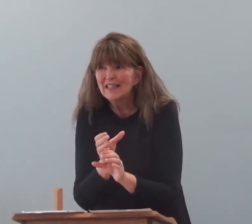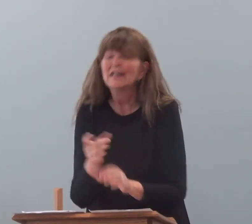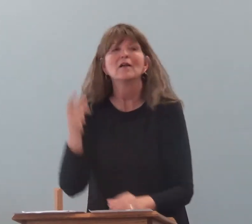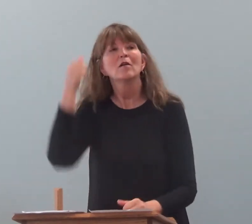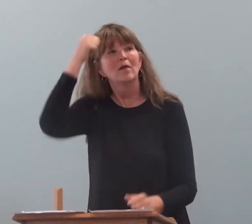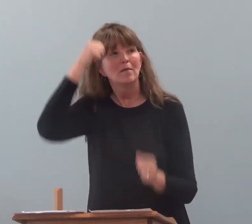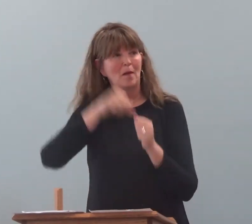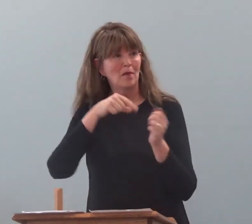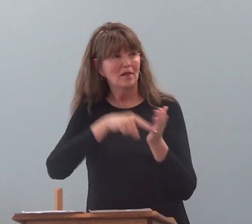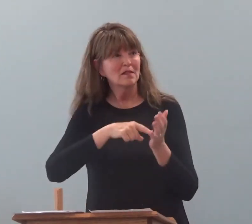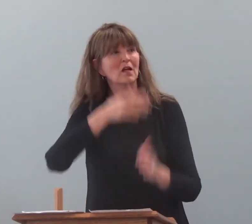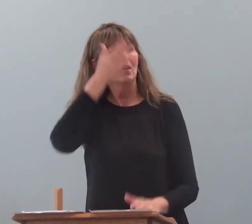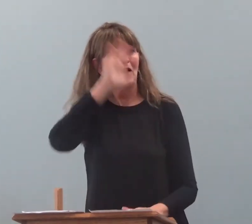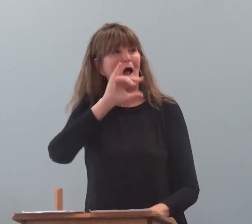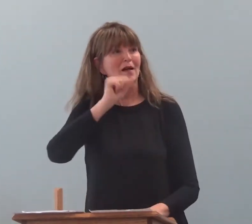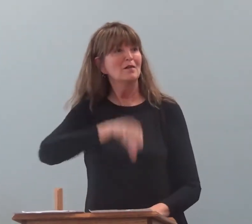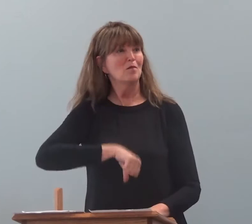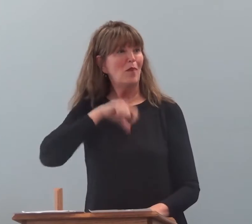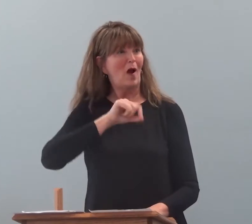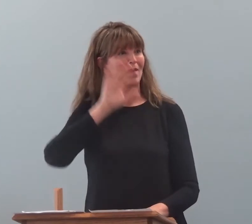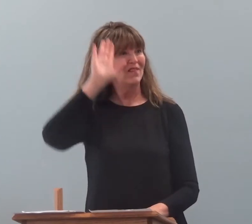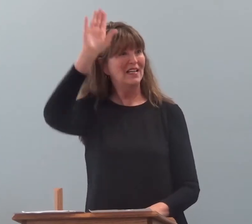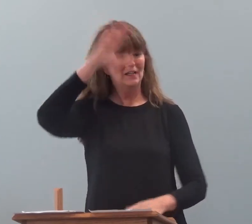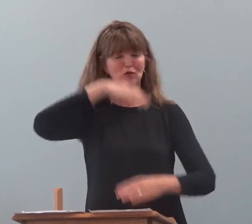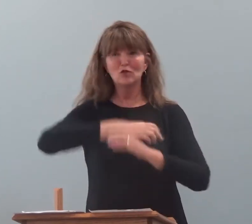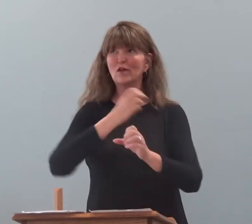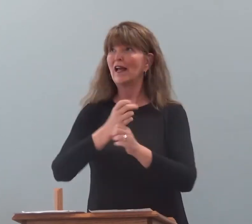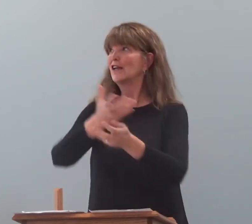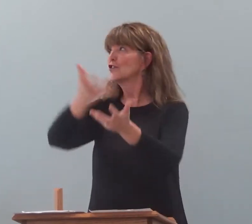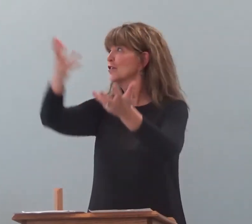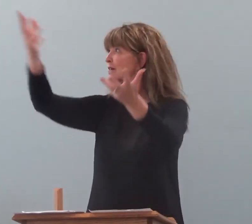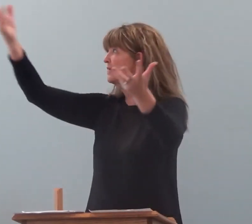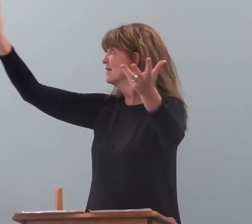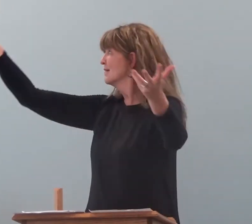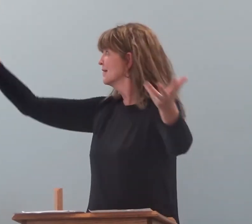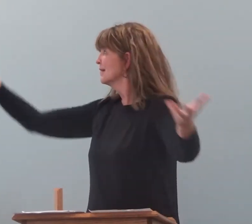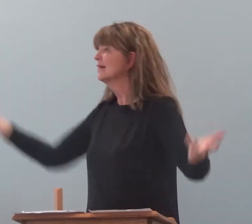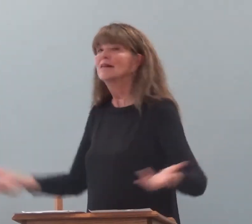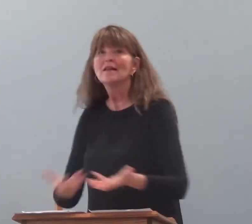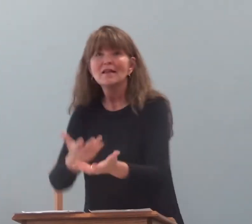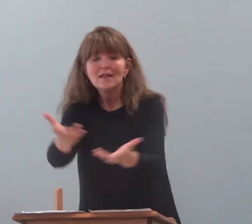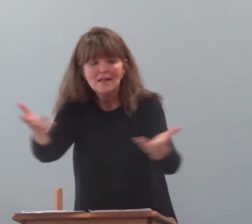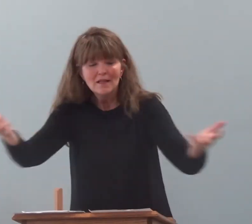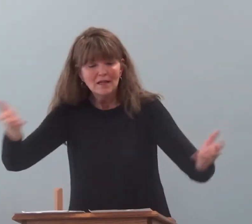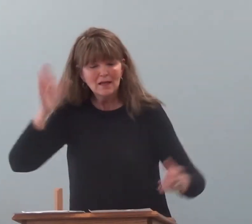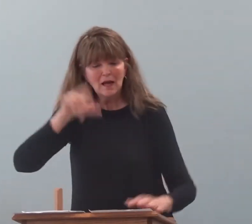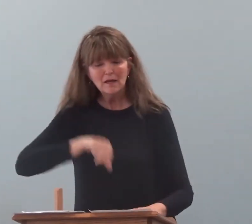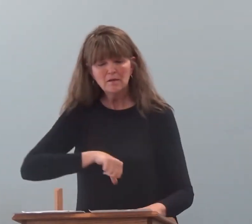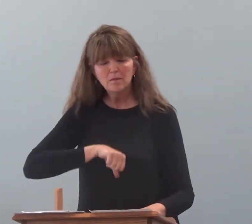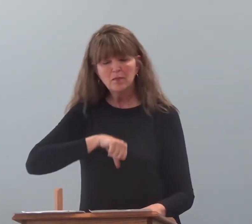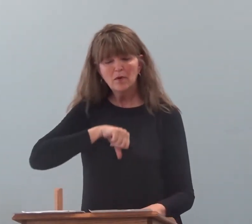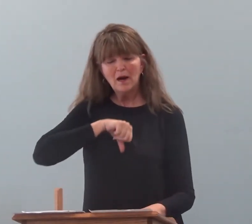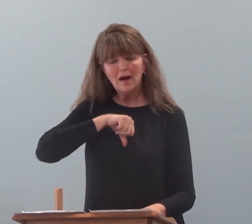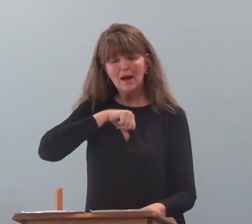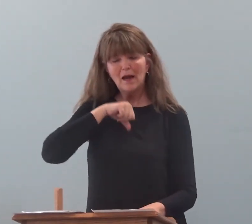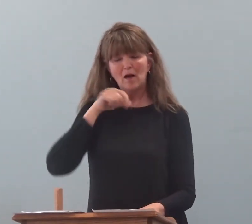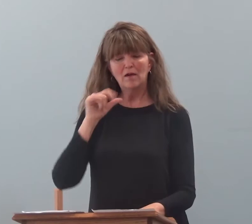know that God is proud of his creation. I want you to hear this again. God is proud of all of his creation,